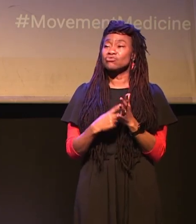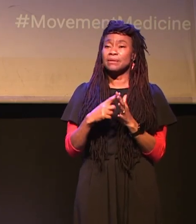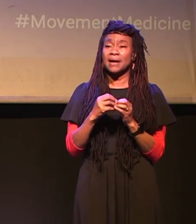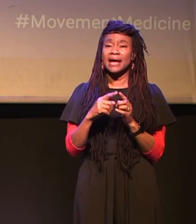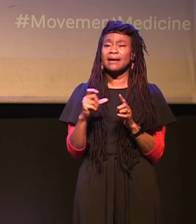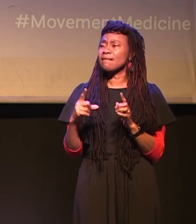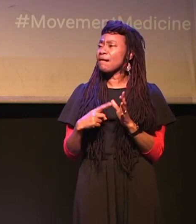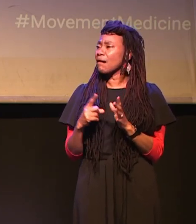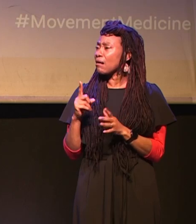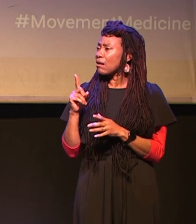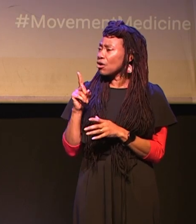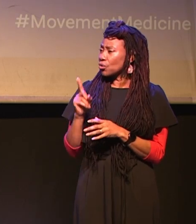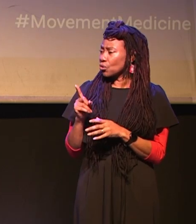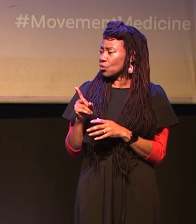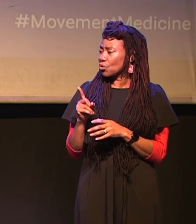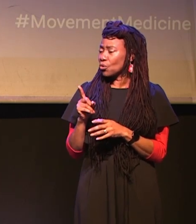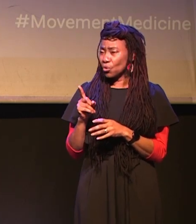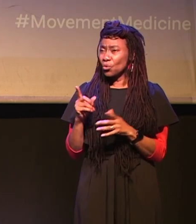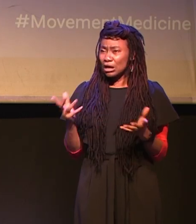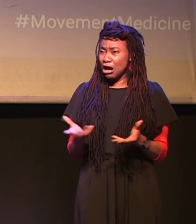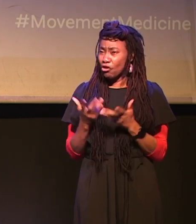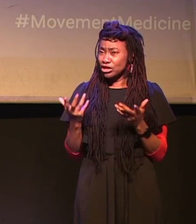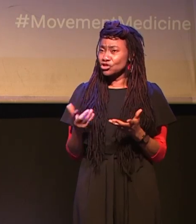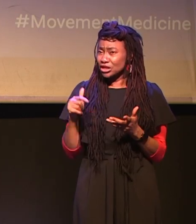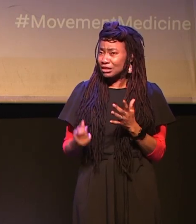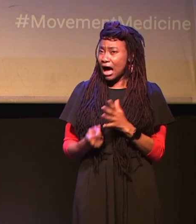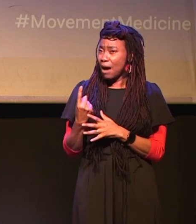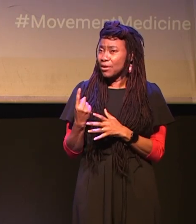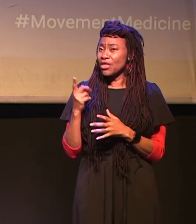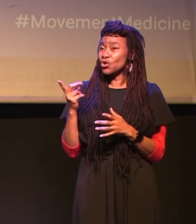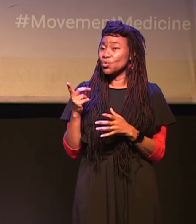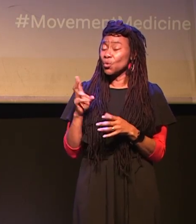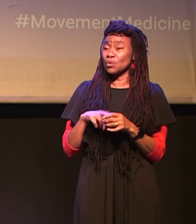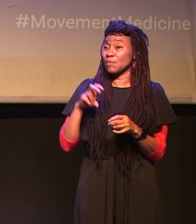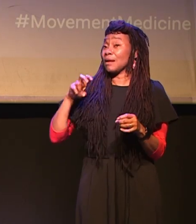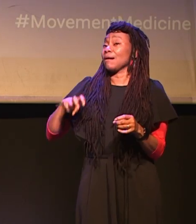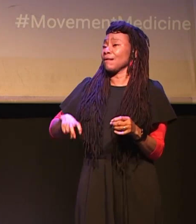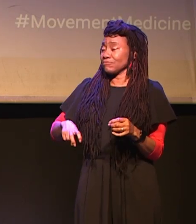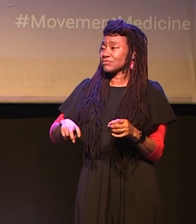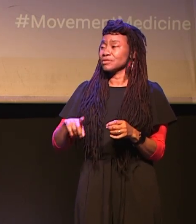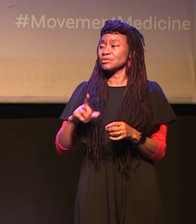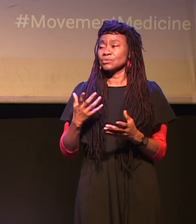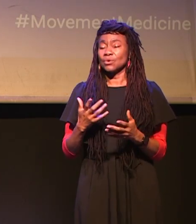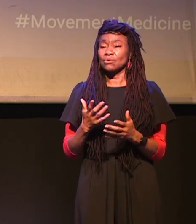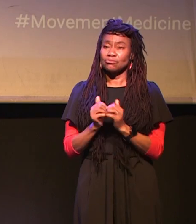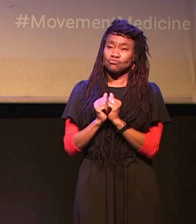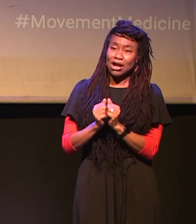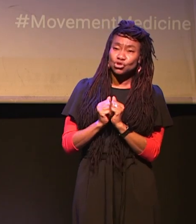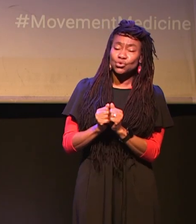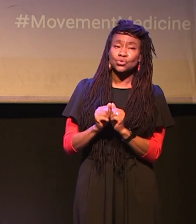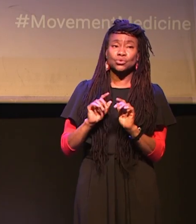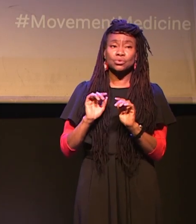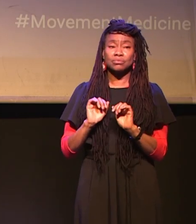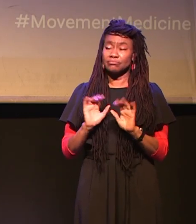also you did really encourage this to happen before you tapped out. So yeah, just also gratitude to the team